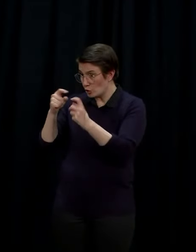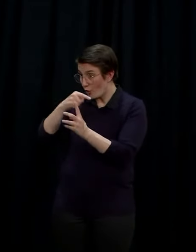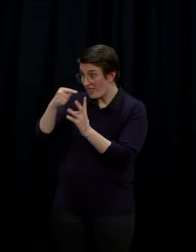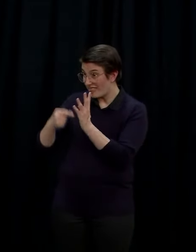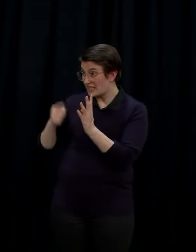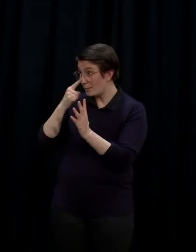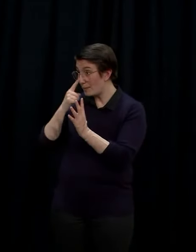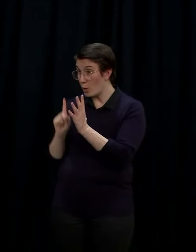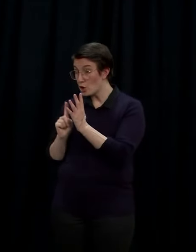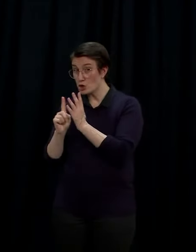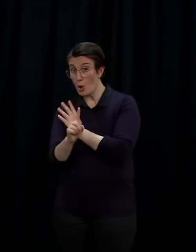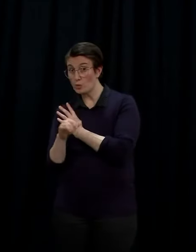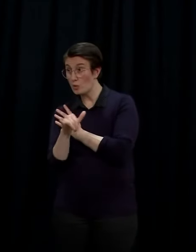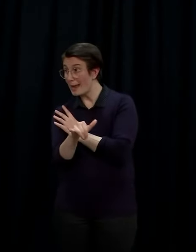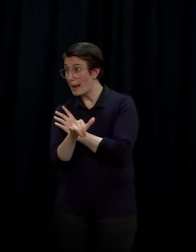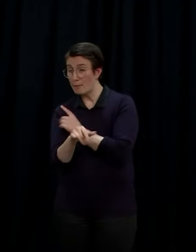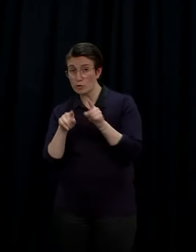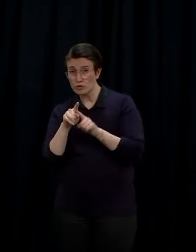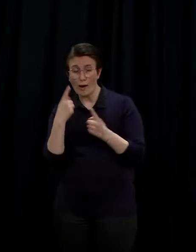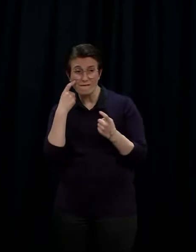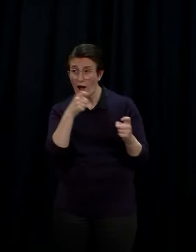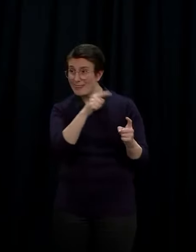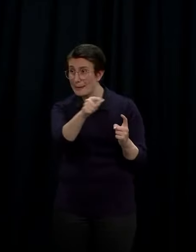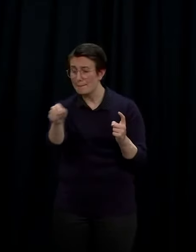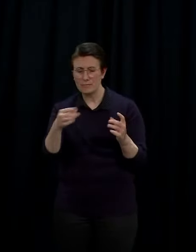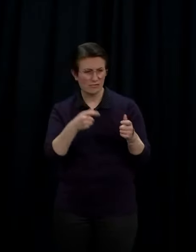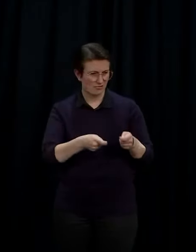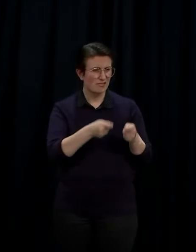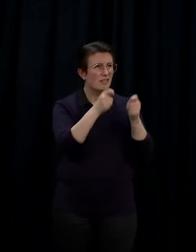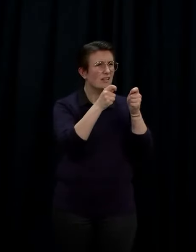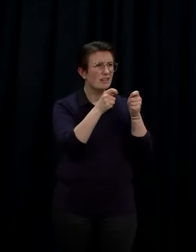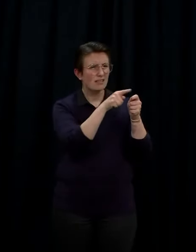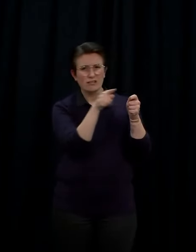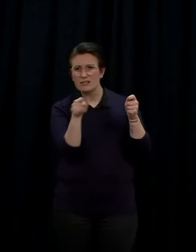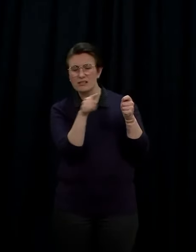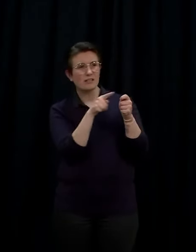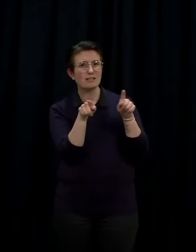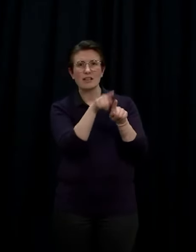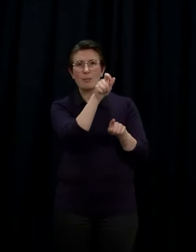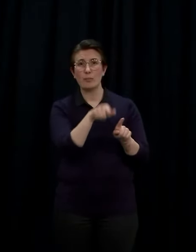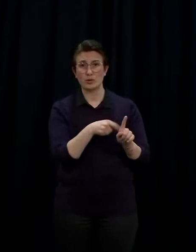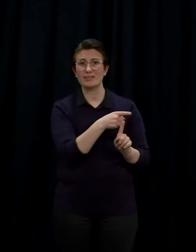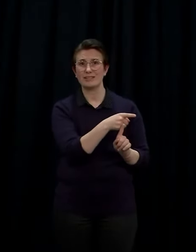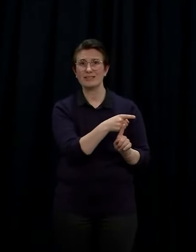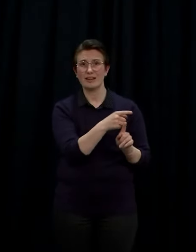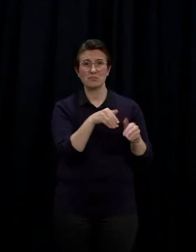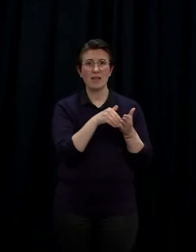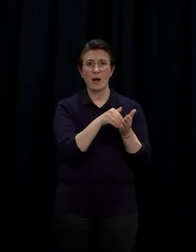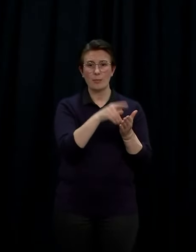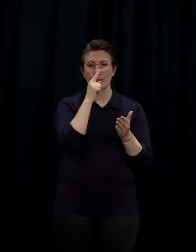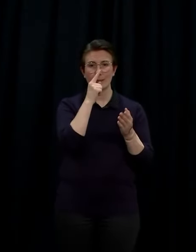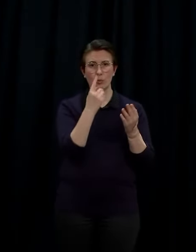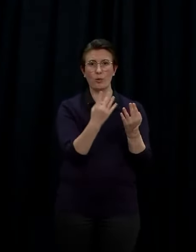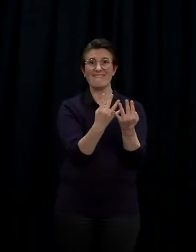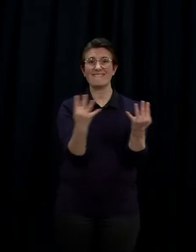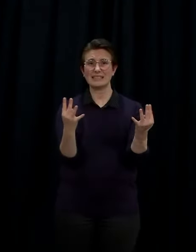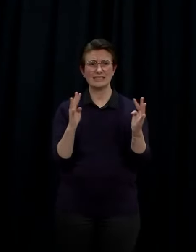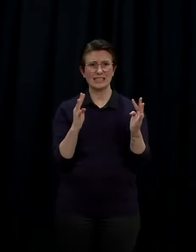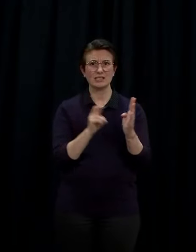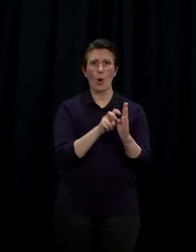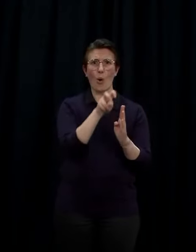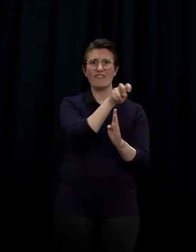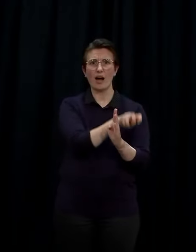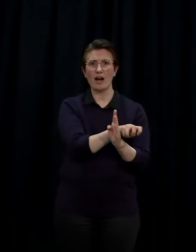the airport, including extraordinary crossing of different waterways and the like. It was an incredibly hard mission. We wanted to